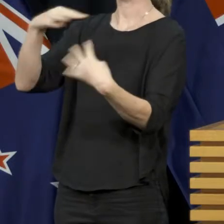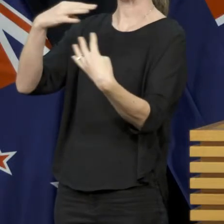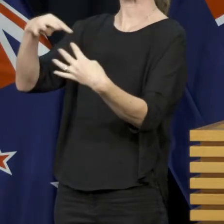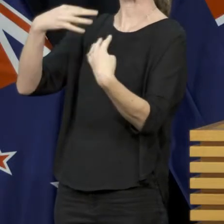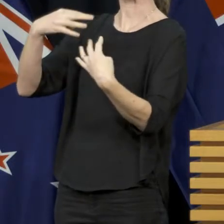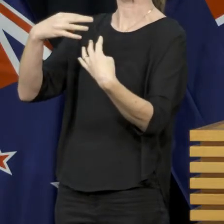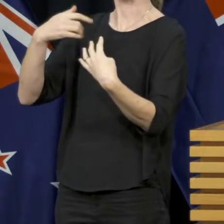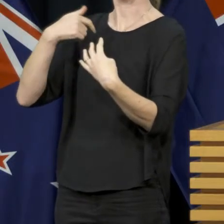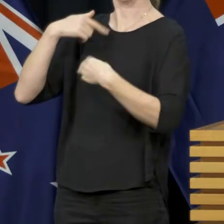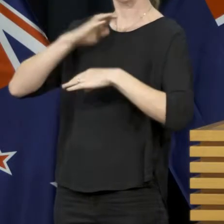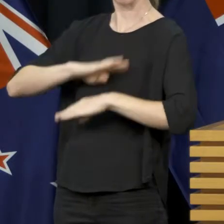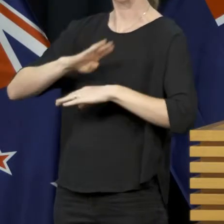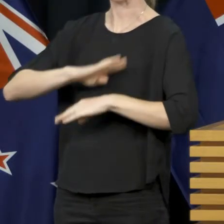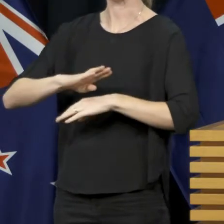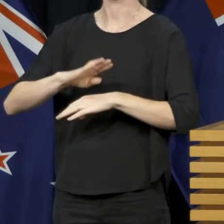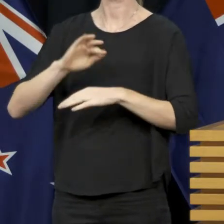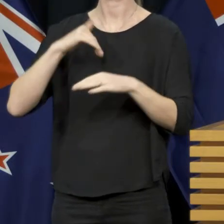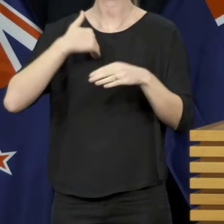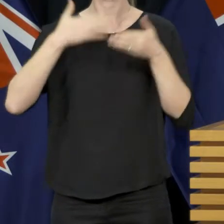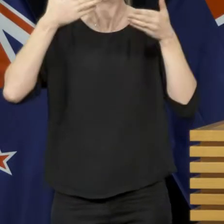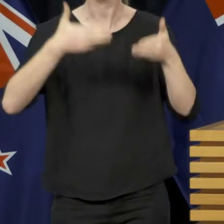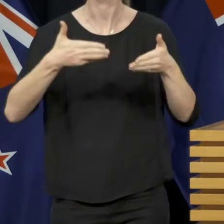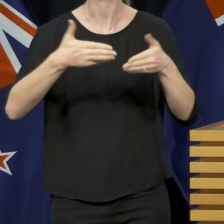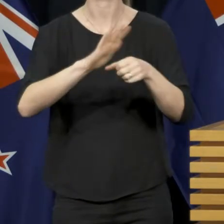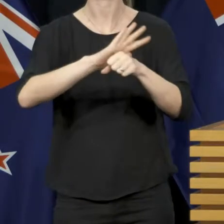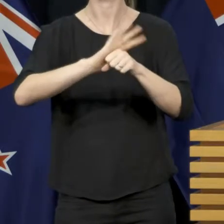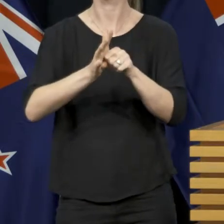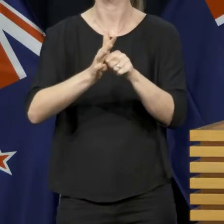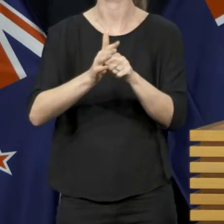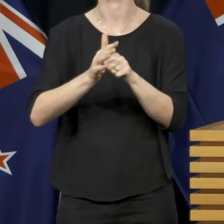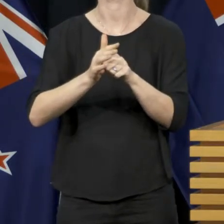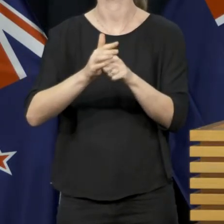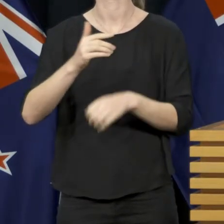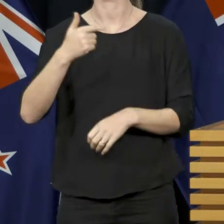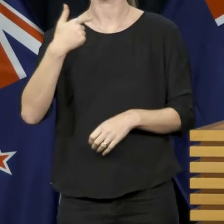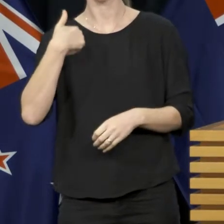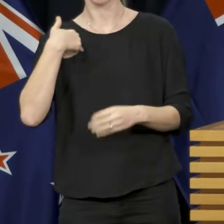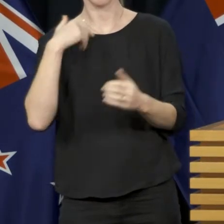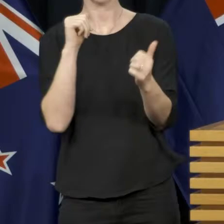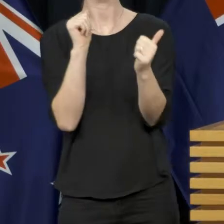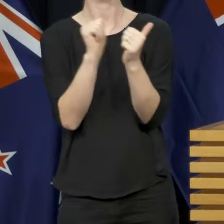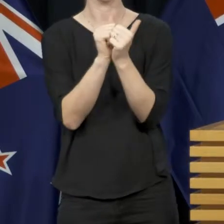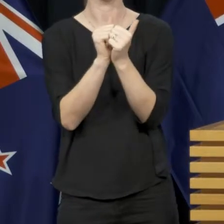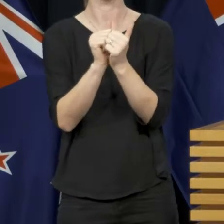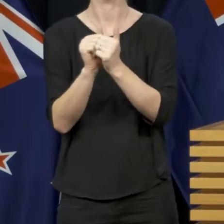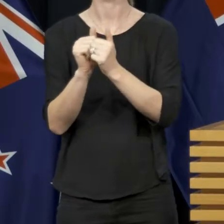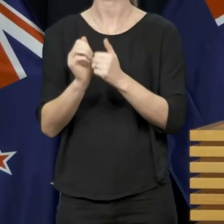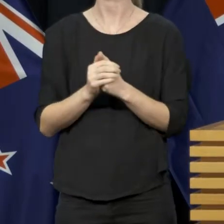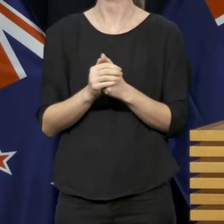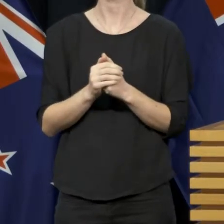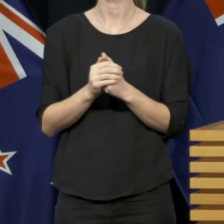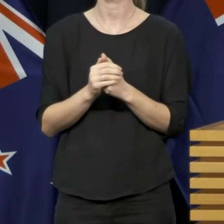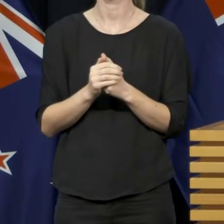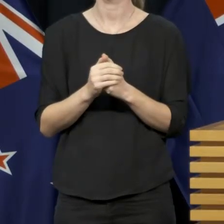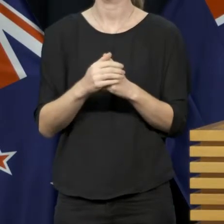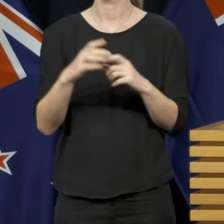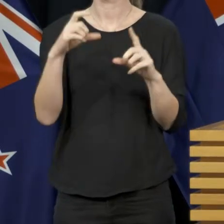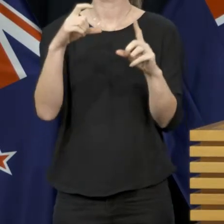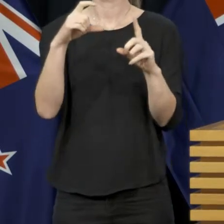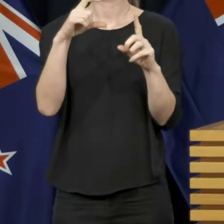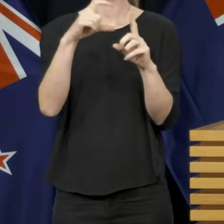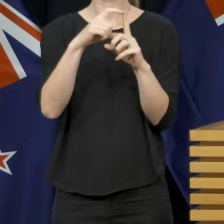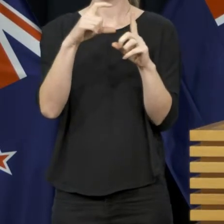ongoing response to COVID-19, an assessment I agree with. David has put the interests of the